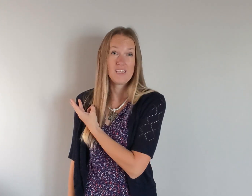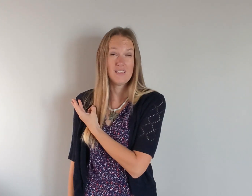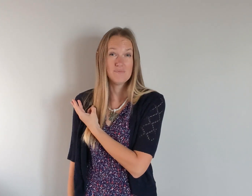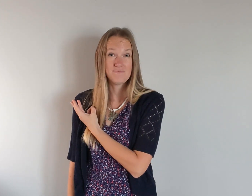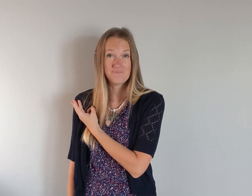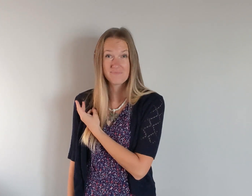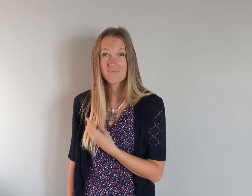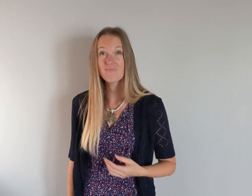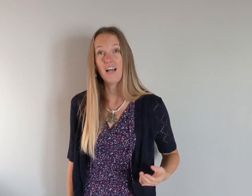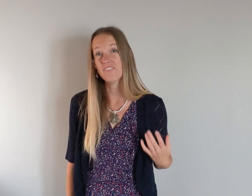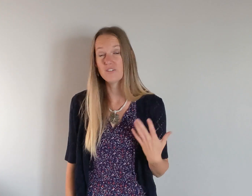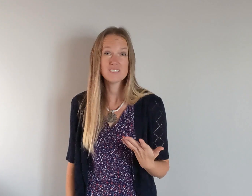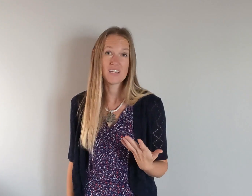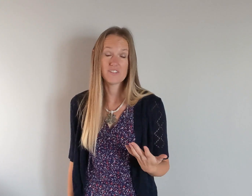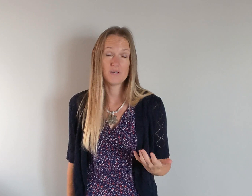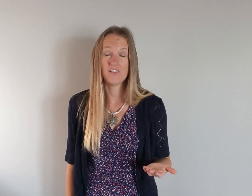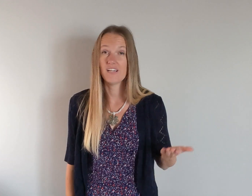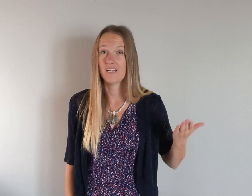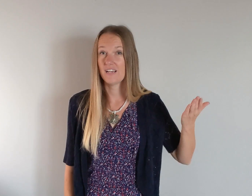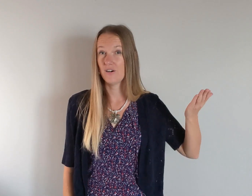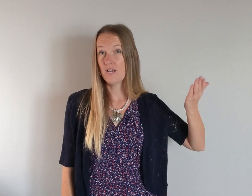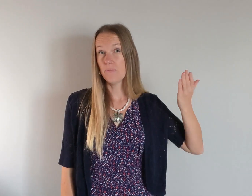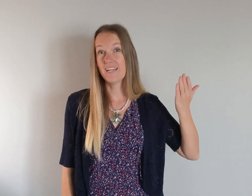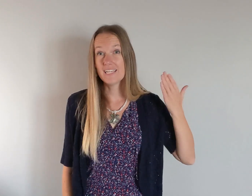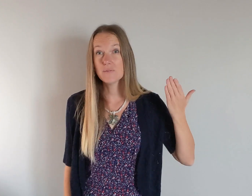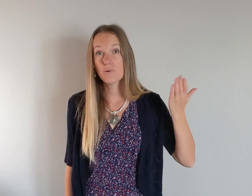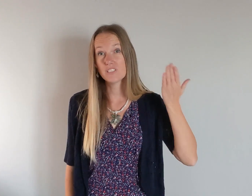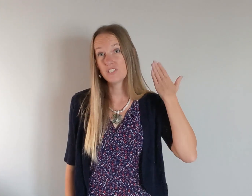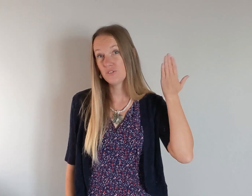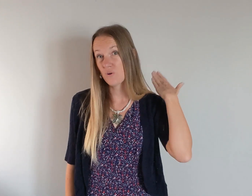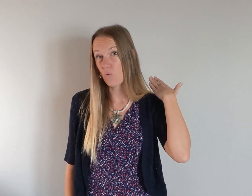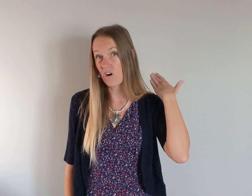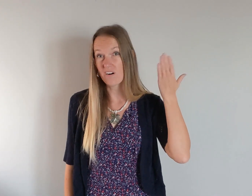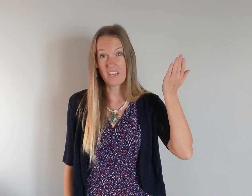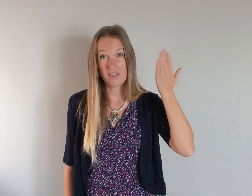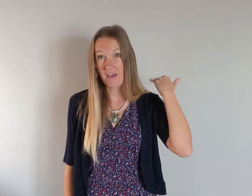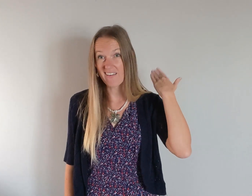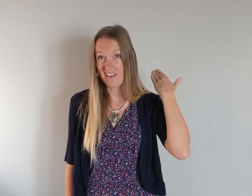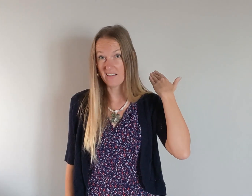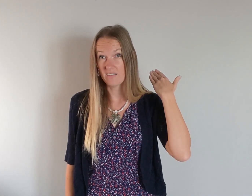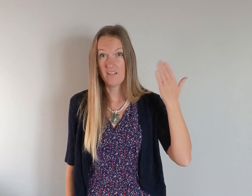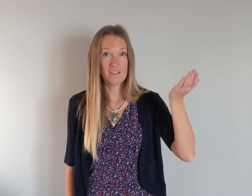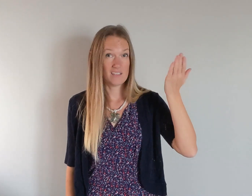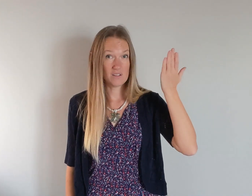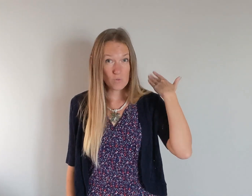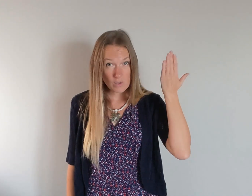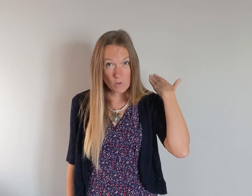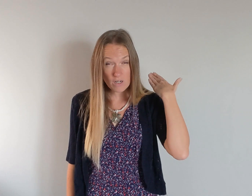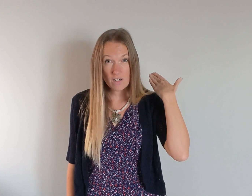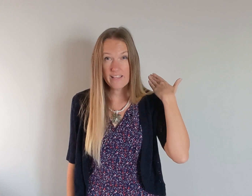we. If you don't have time for the we, you can cut it out, but it is important to do the were, okay, back then. Okay, we were, and